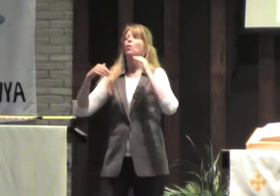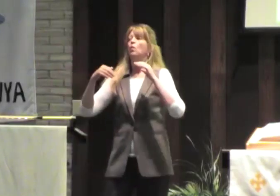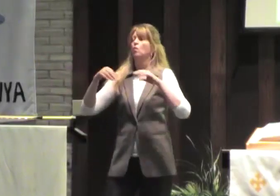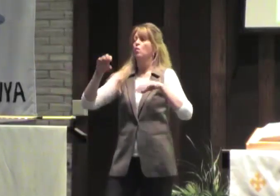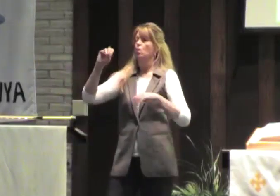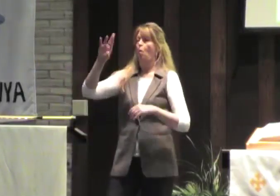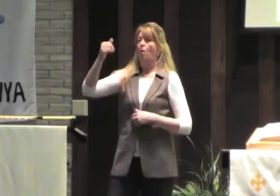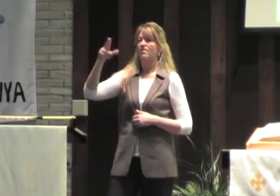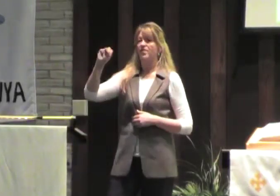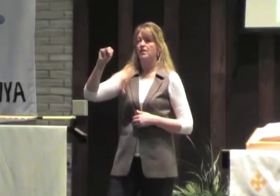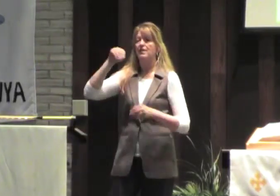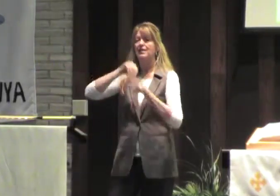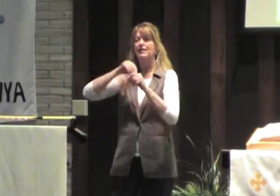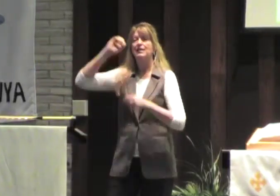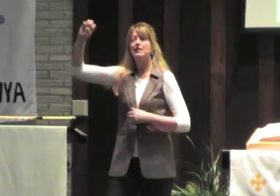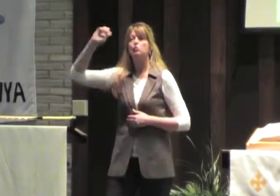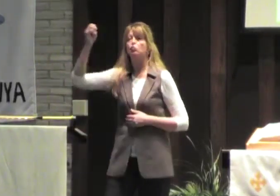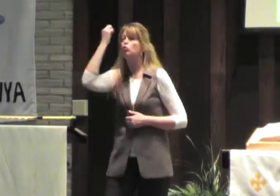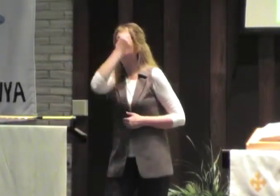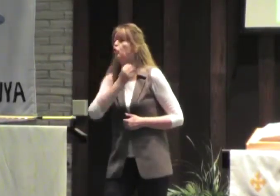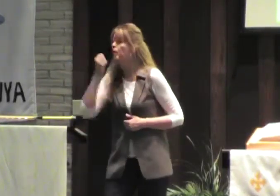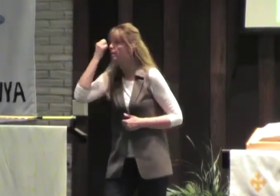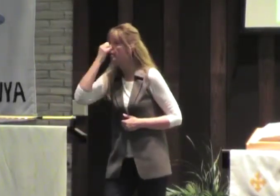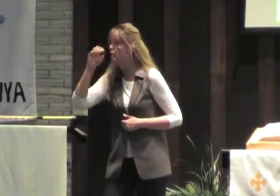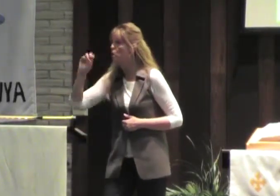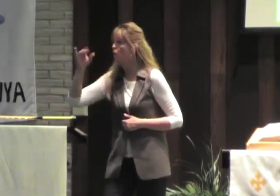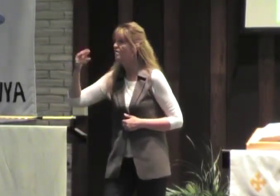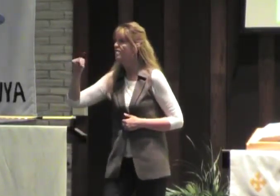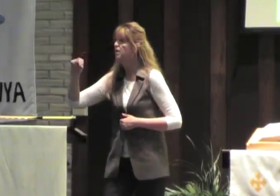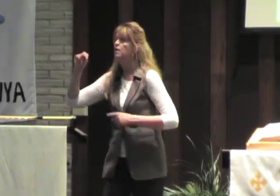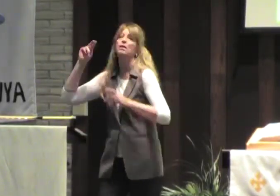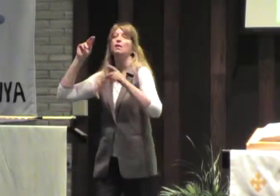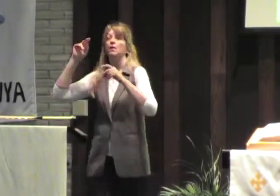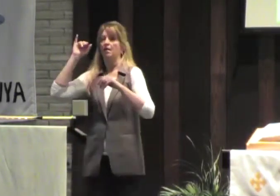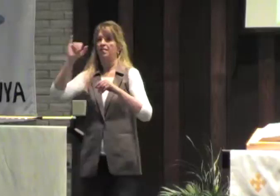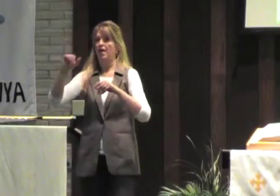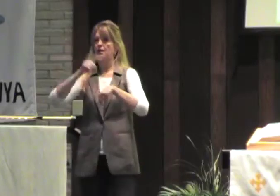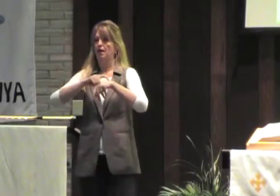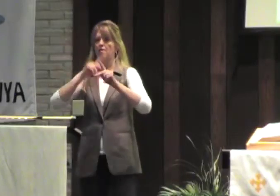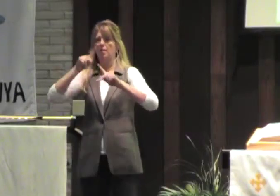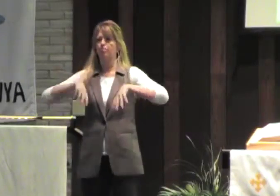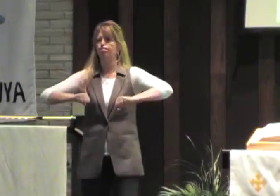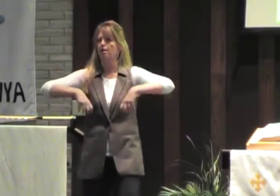years, you know, a long time ago. The orphans in Europe,